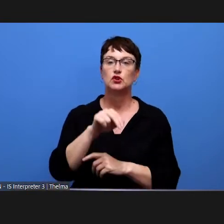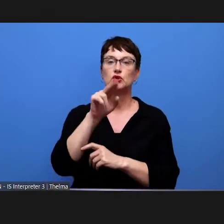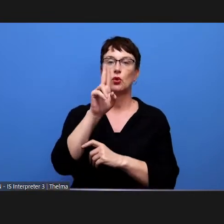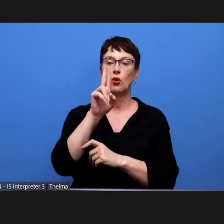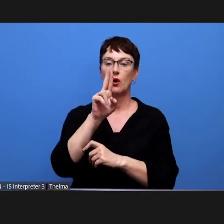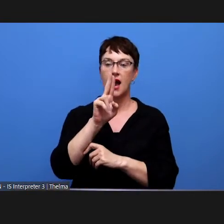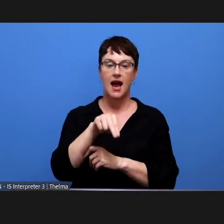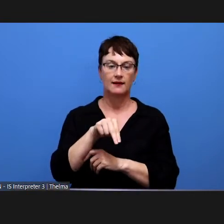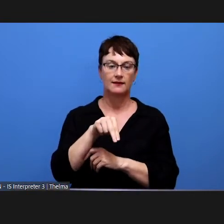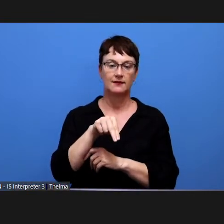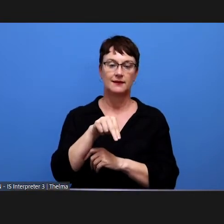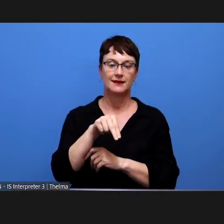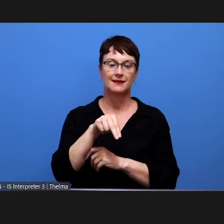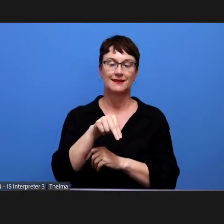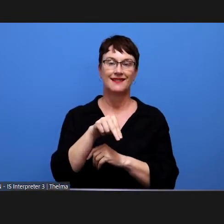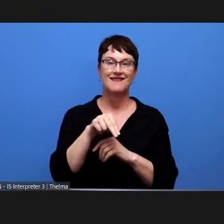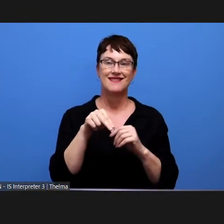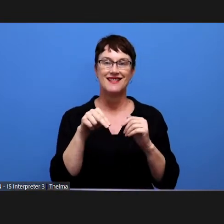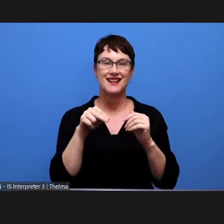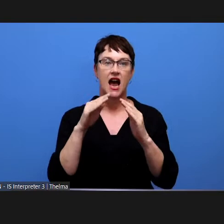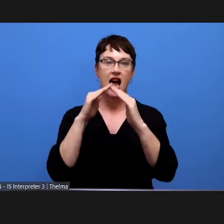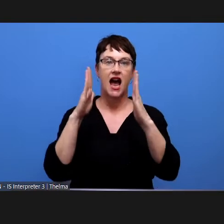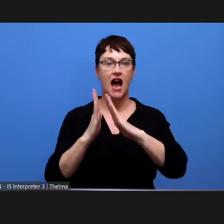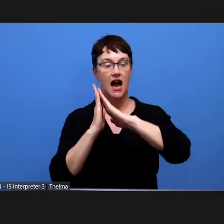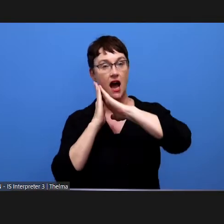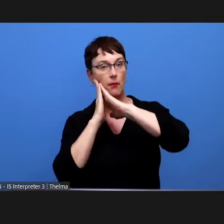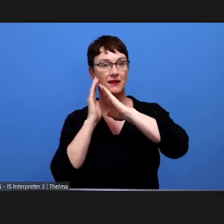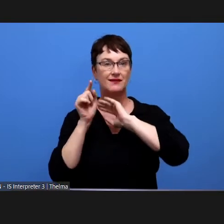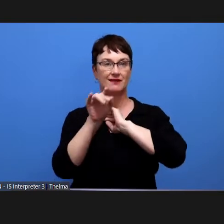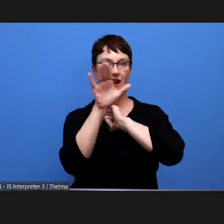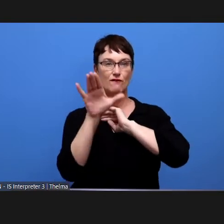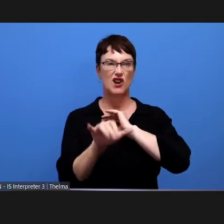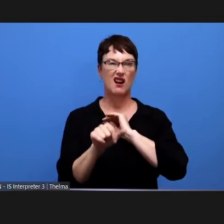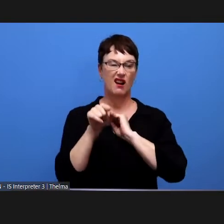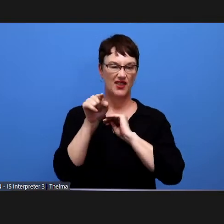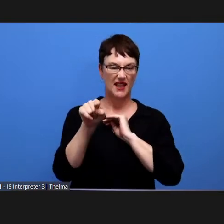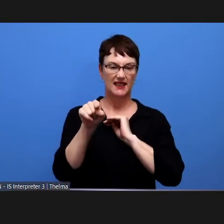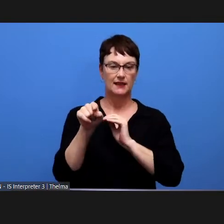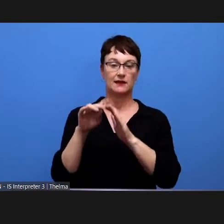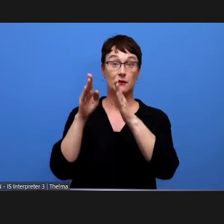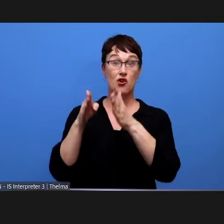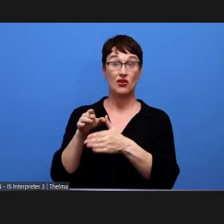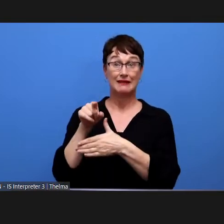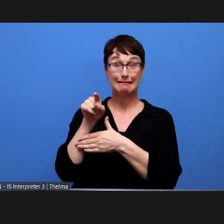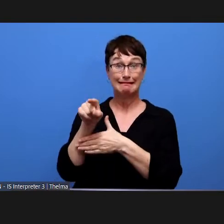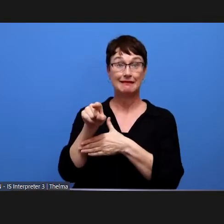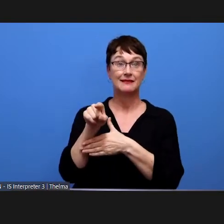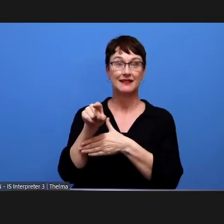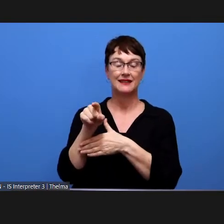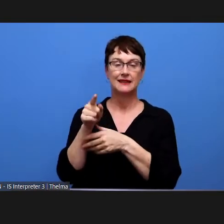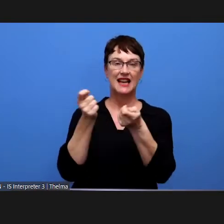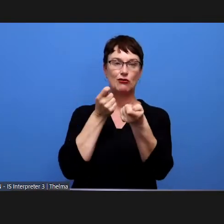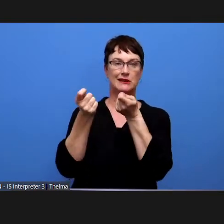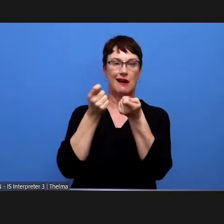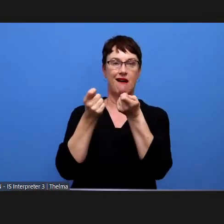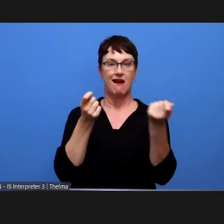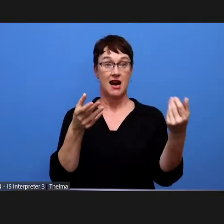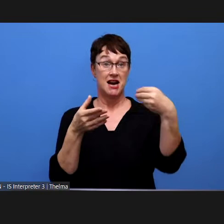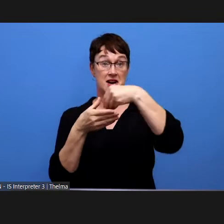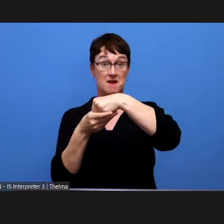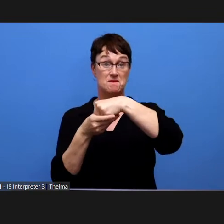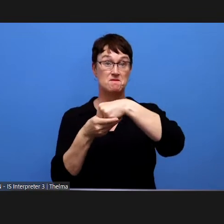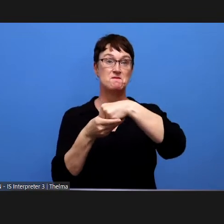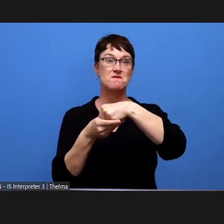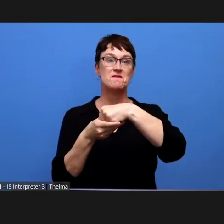more data, more information later on, and I'll supplement it with some of my notes. So first of